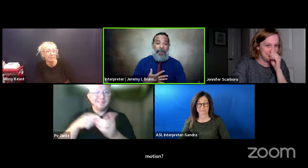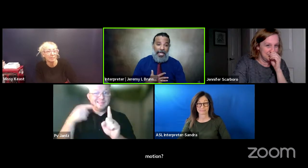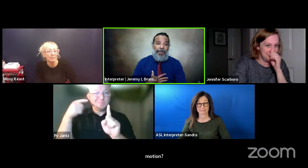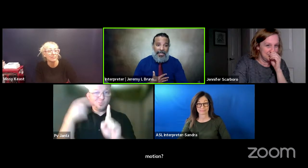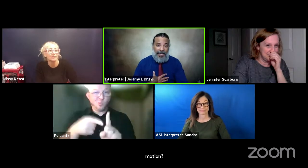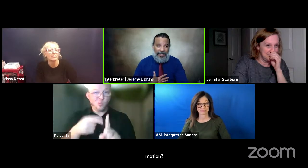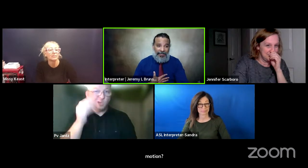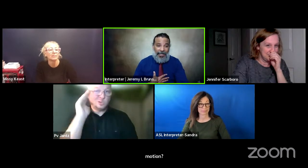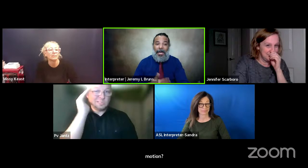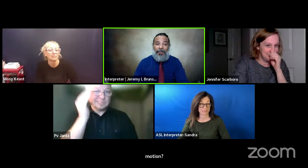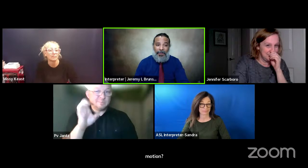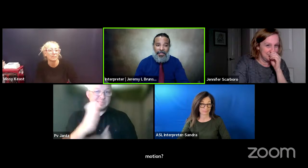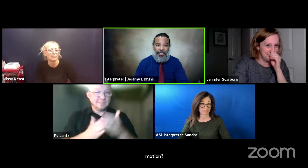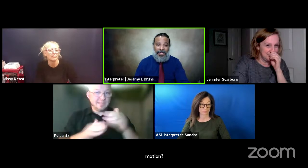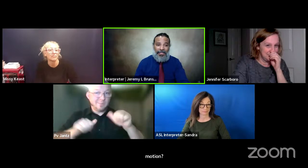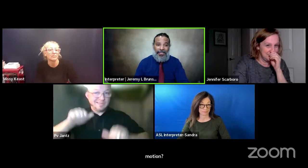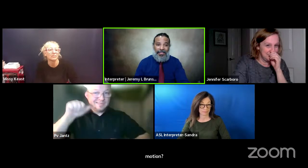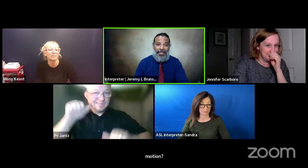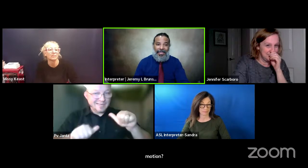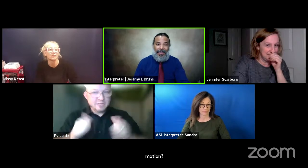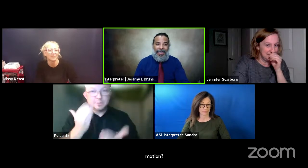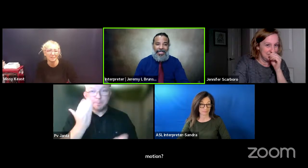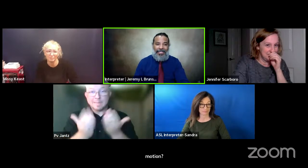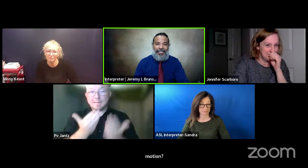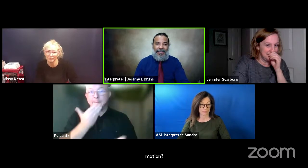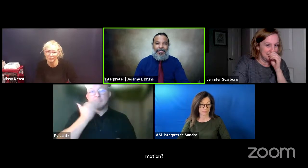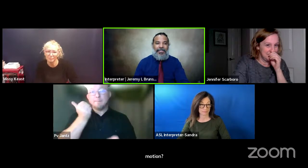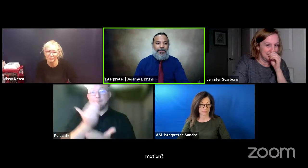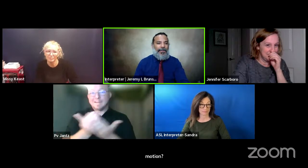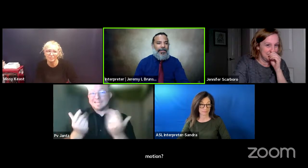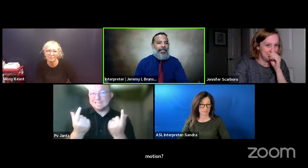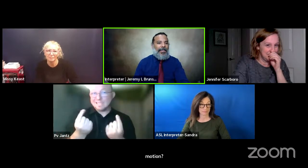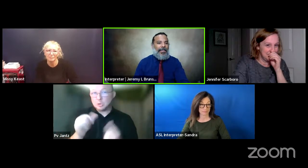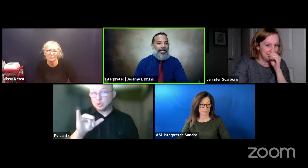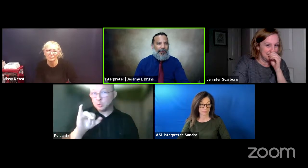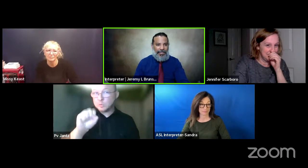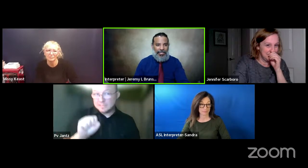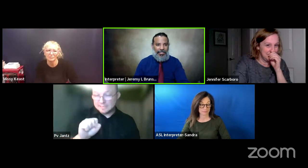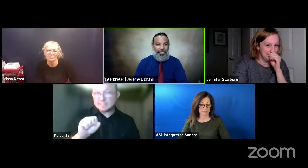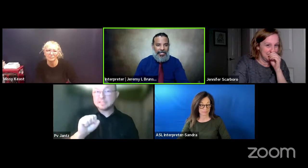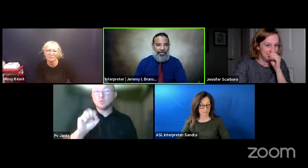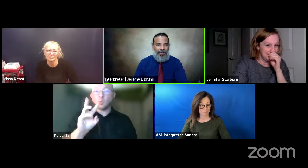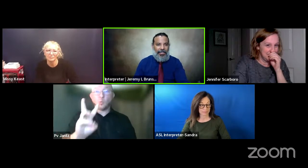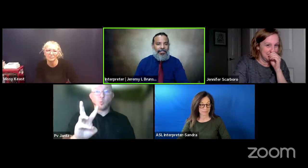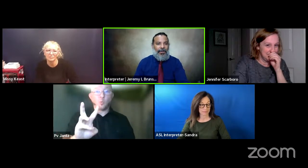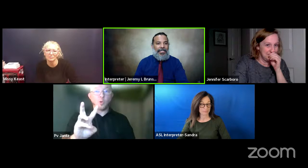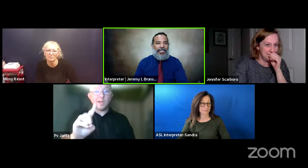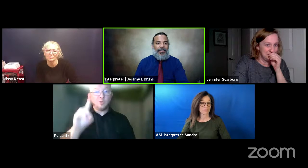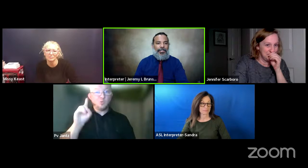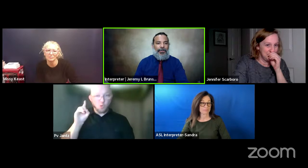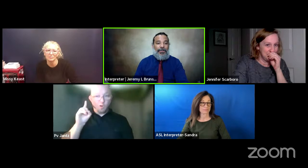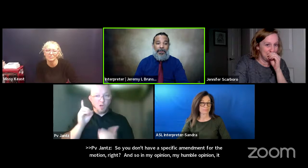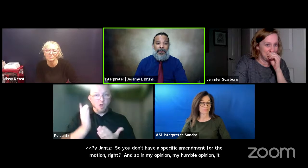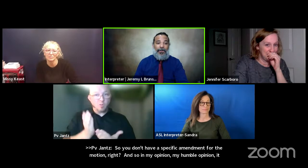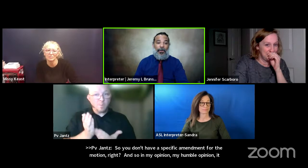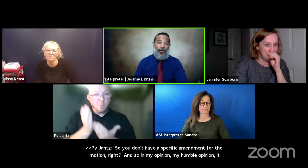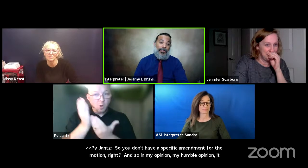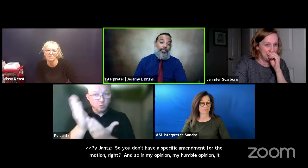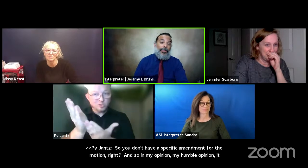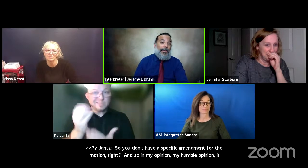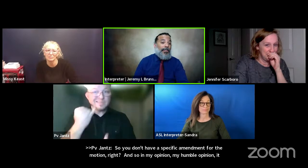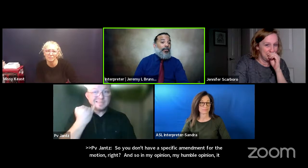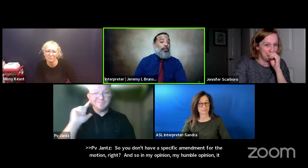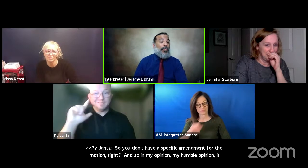And so in my opinion, my humble opinion, it seems to be a lot of trepidation here. So I think the issue is maybe,